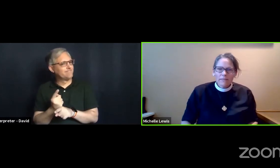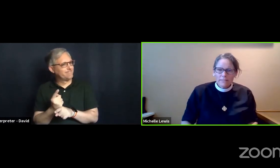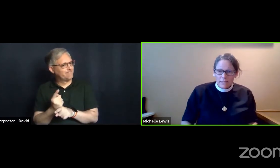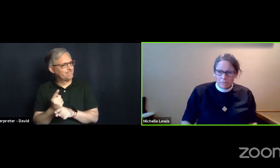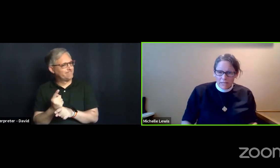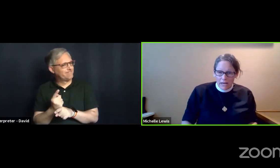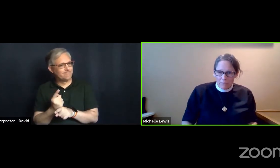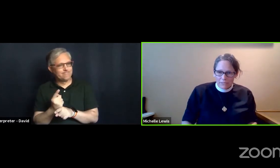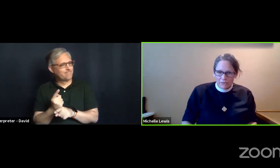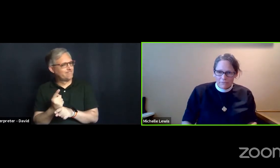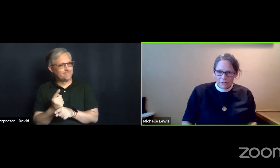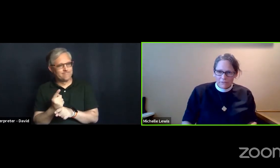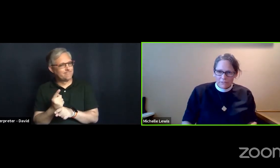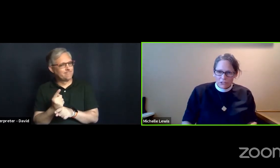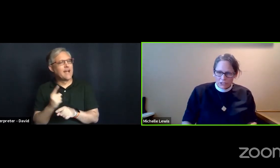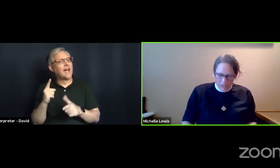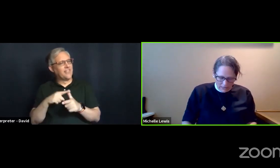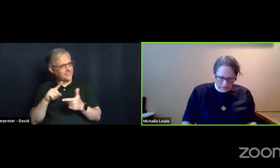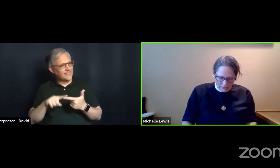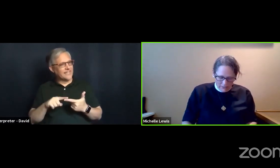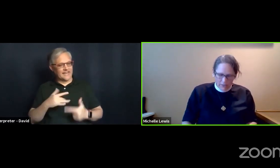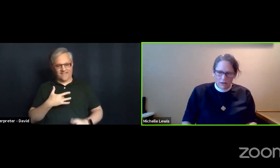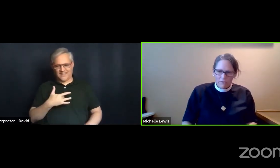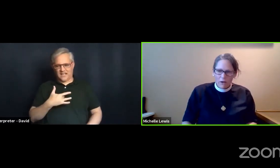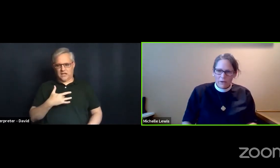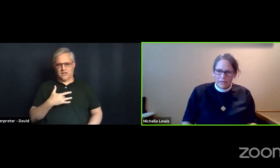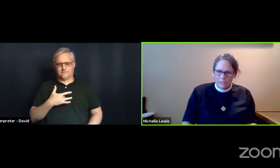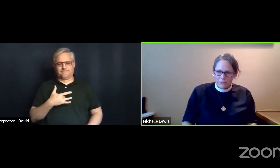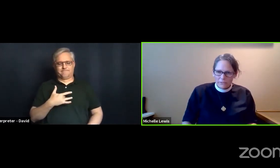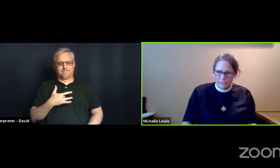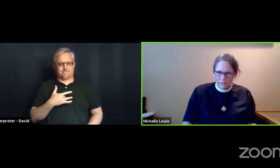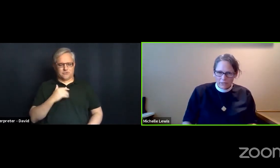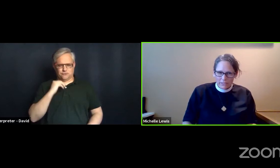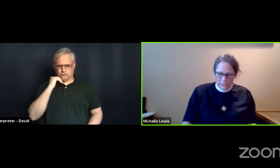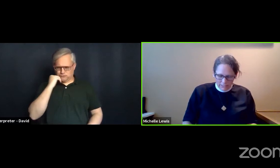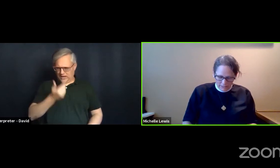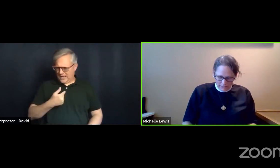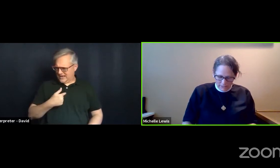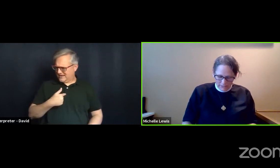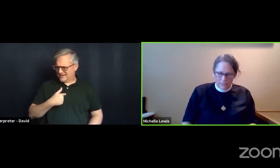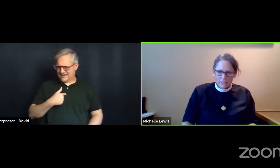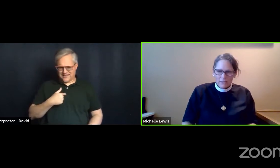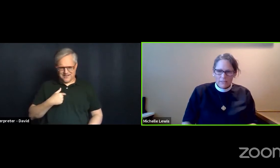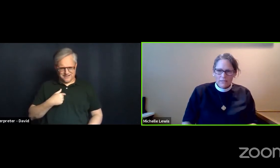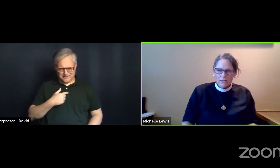And at the same time, I sort of felt ashamed of how ignorant I was.